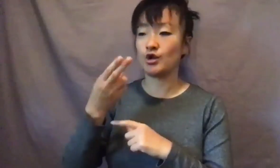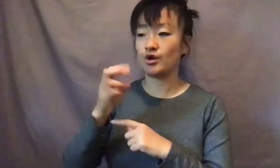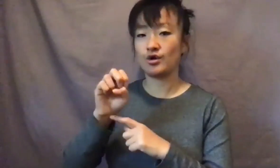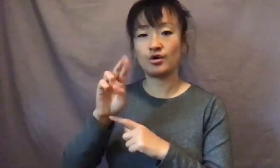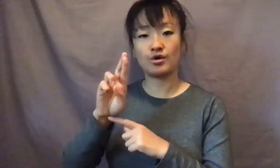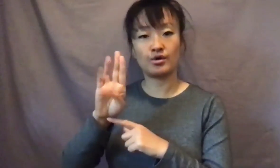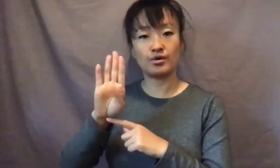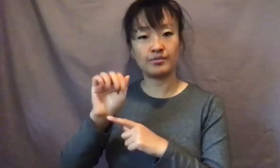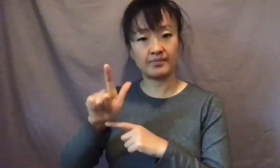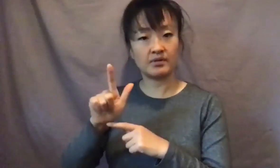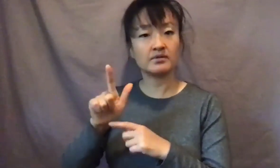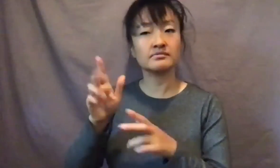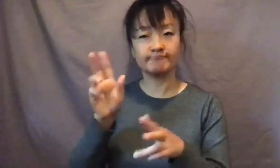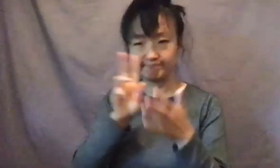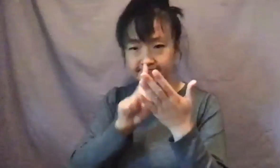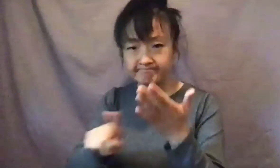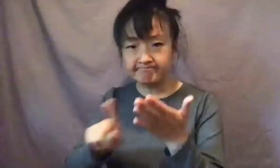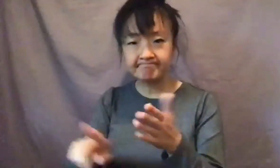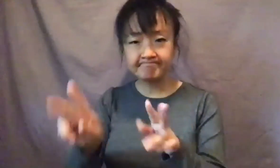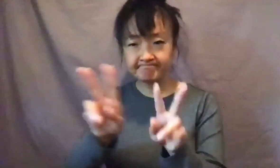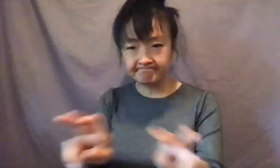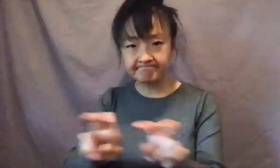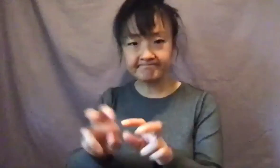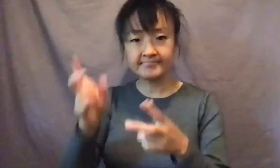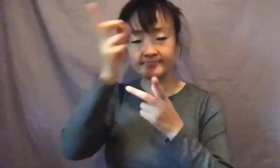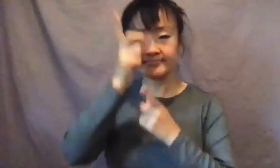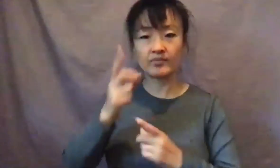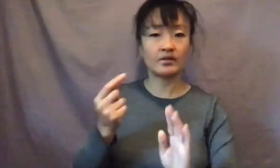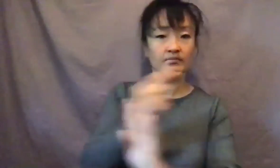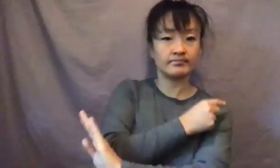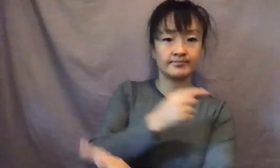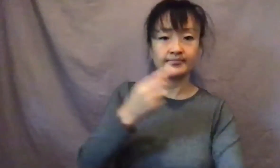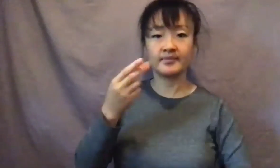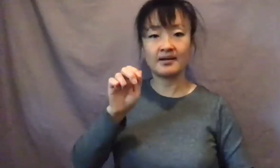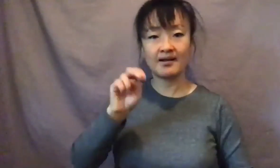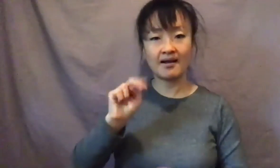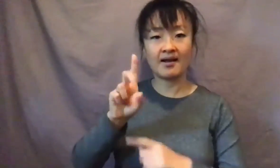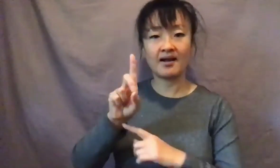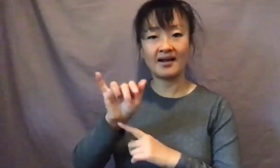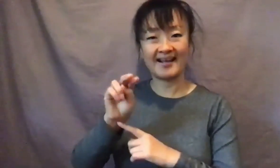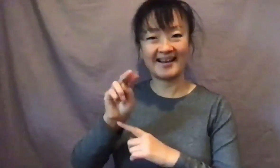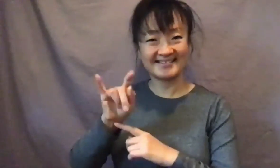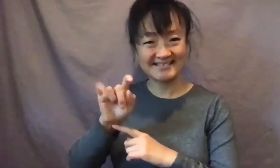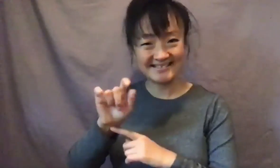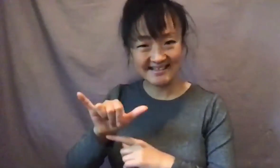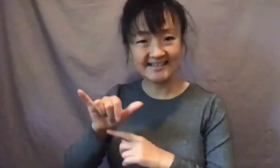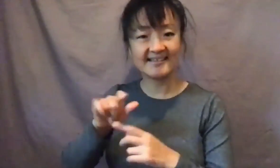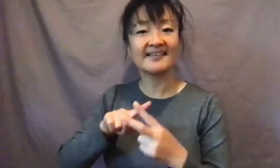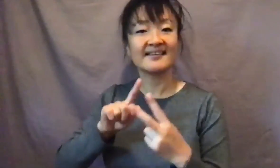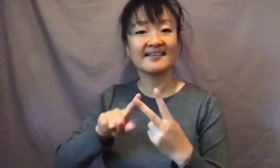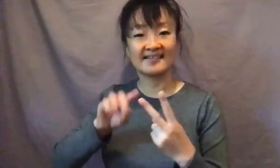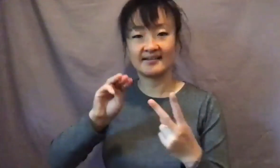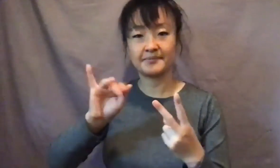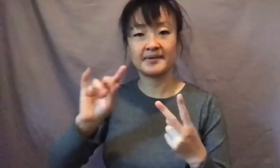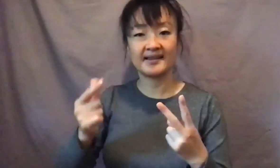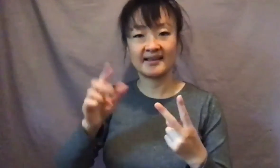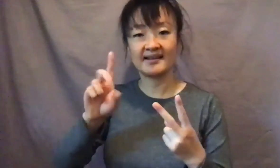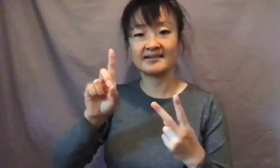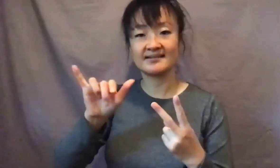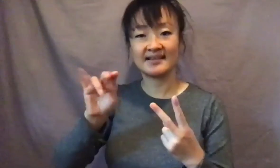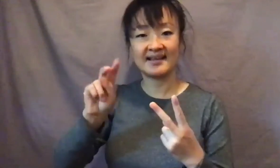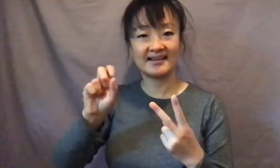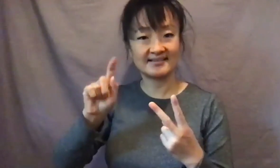disease process that go back to the Han Dynasty and then the Ming Dynasty that basically informed the